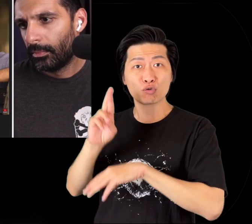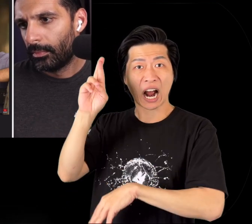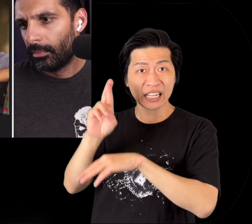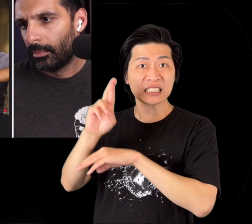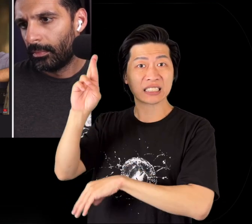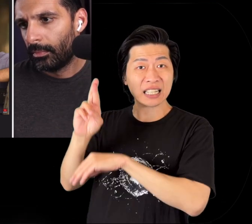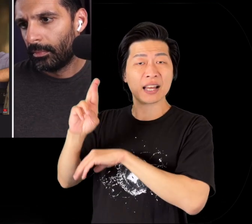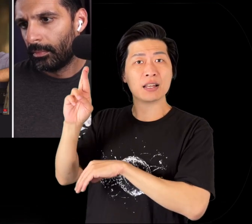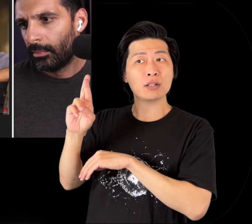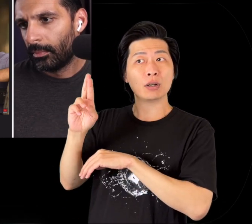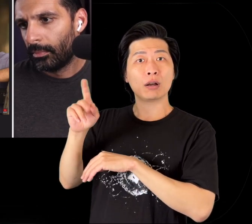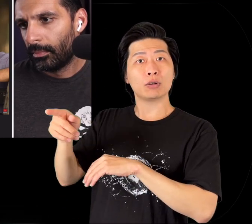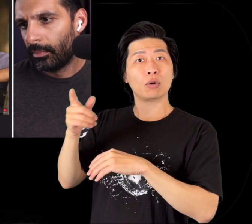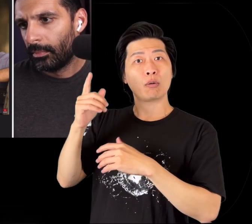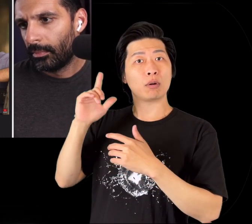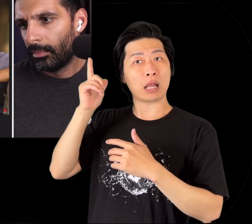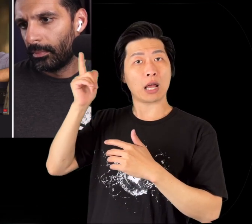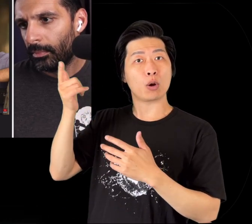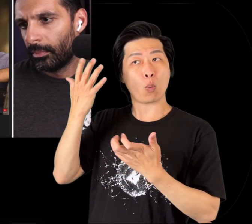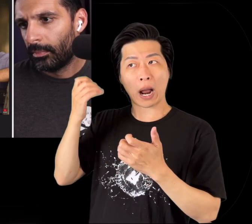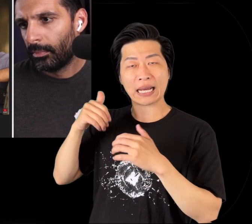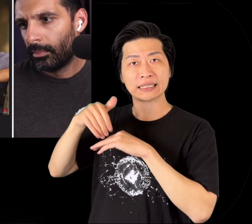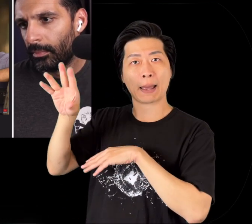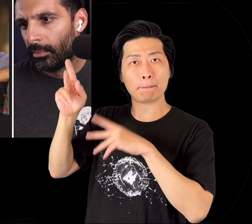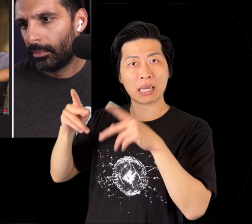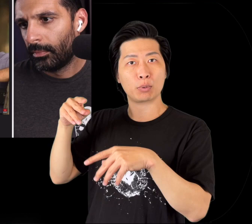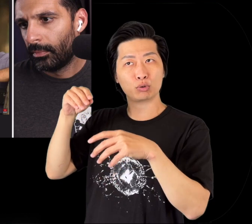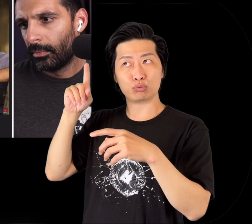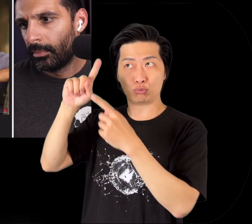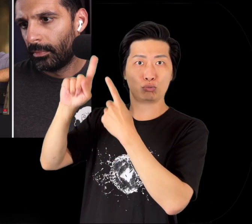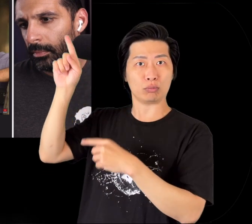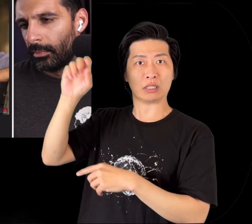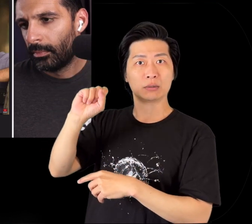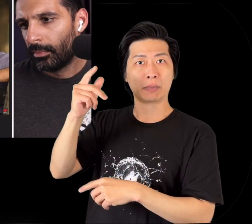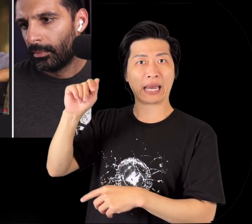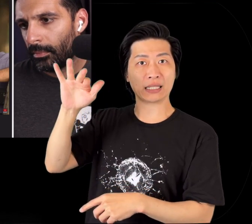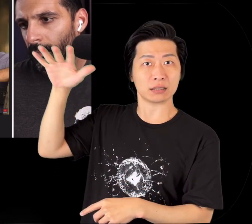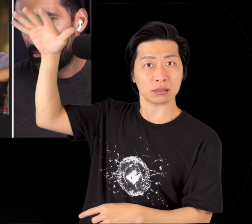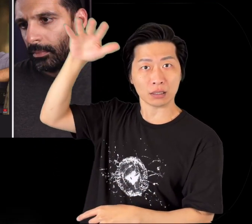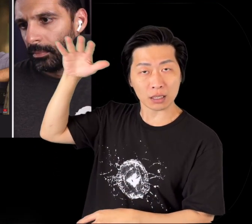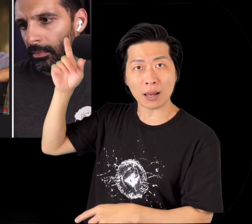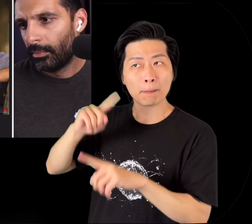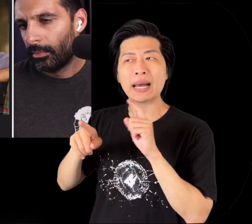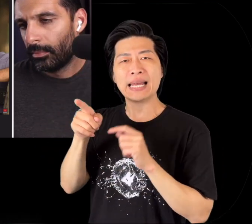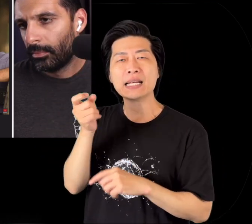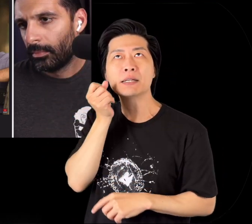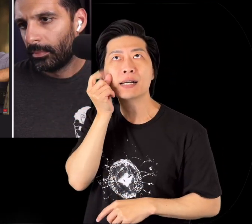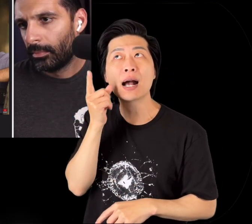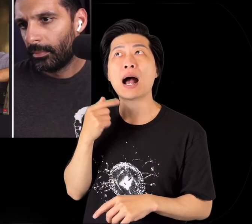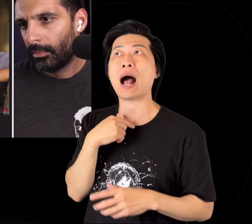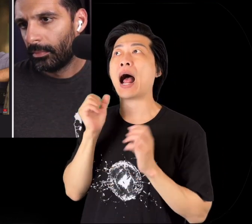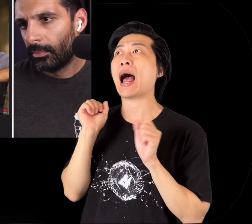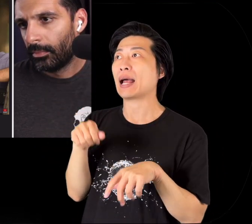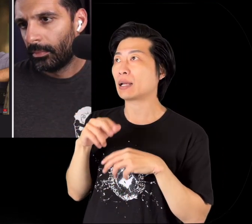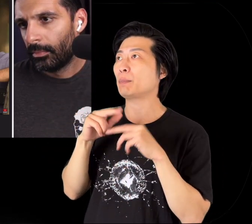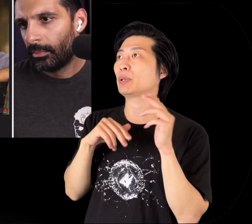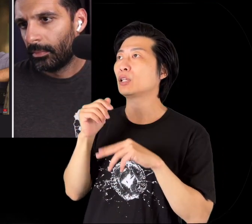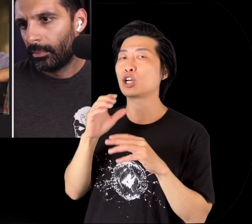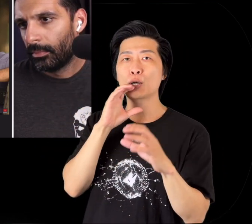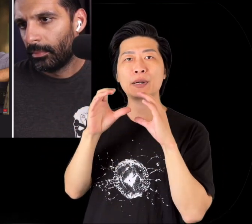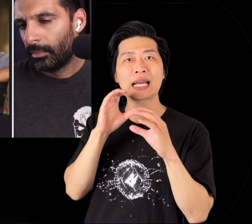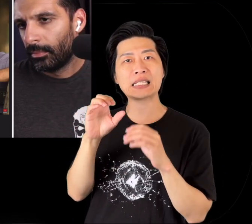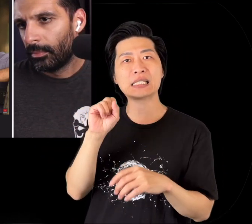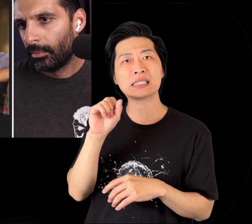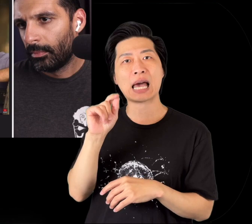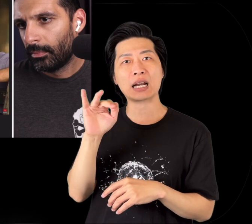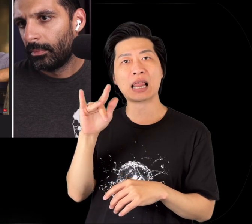rockets in order to eventually send humanity into space. But he says, I get it. I could build